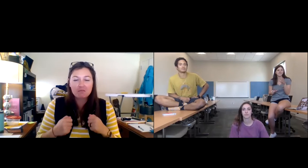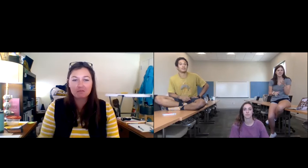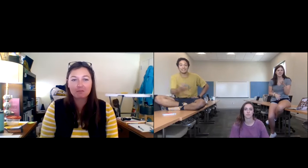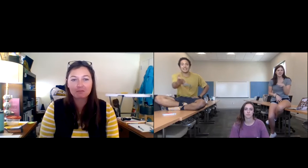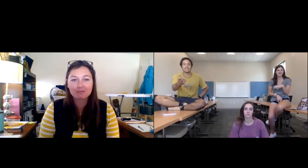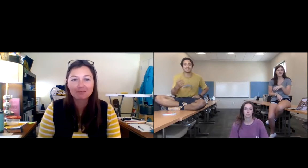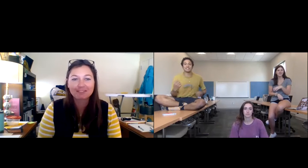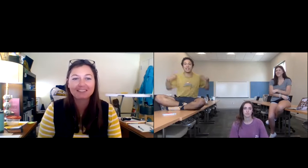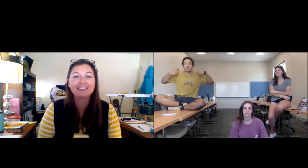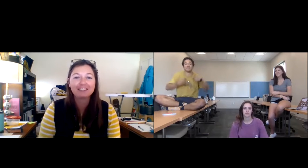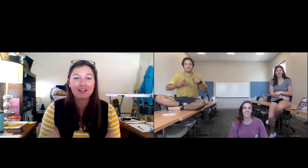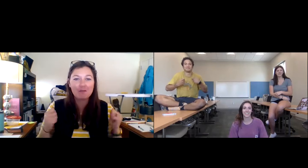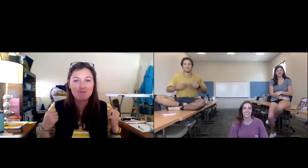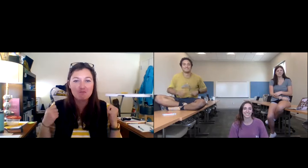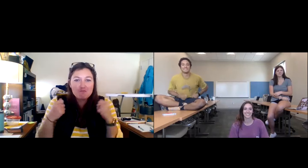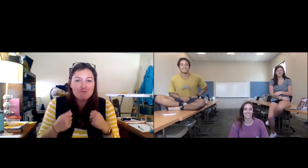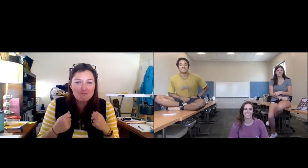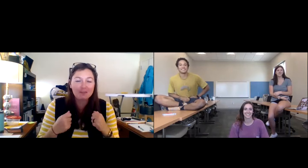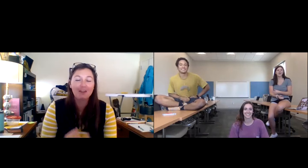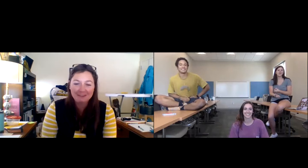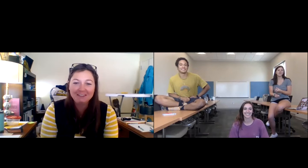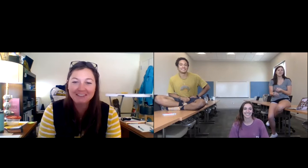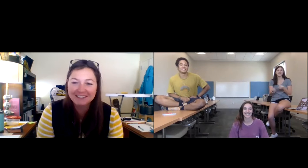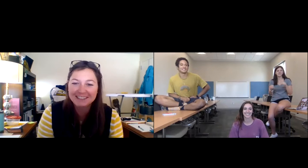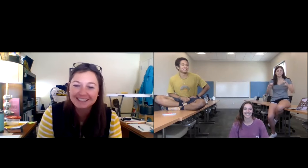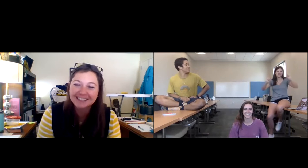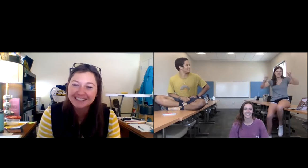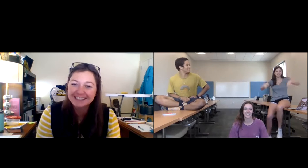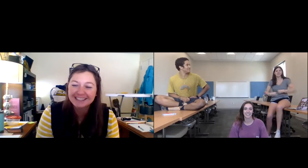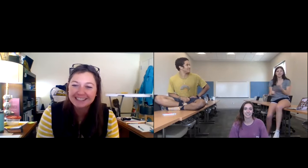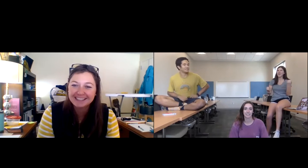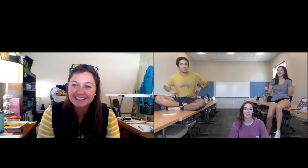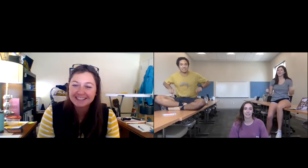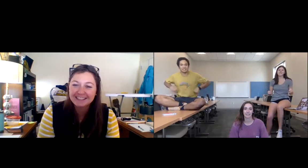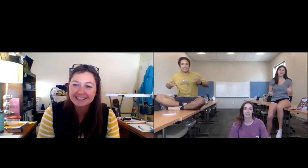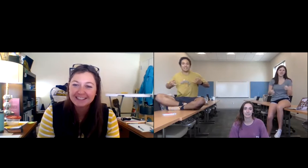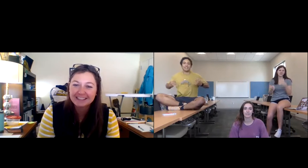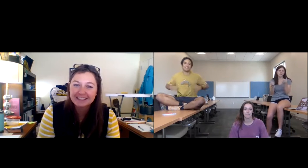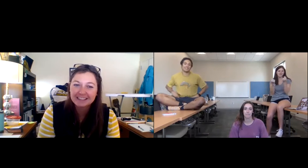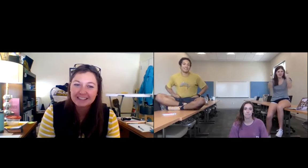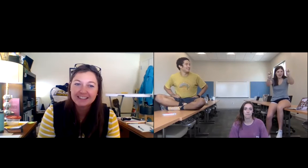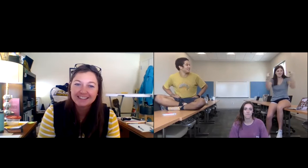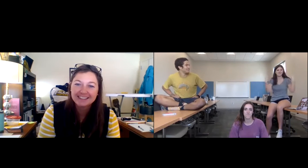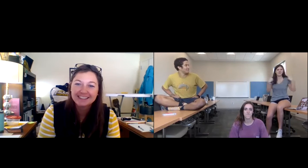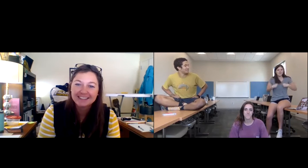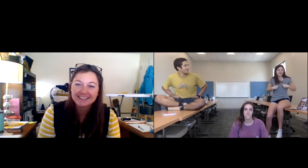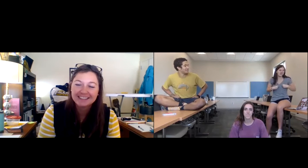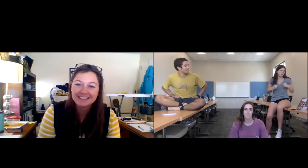that Exactly, that's like jacket. yeah, to specify, like jeans you do a J and stuff J, like that, so it's like an S, but you're putting it on, so